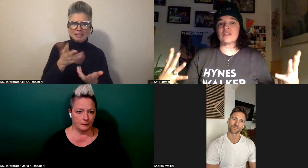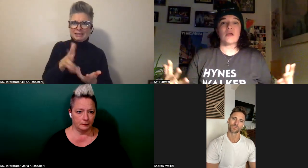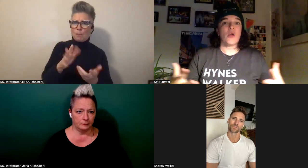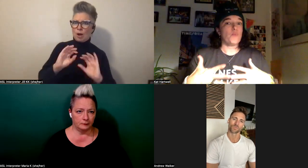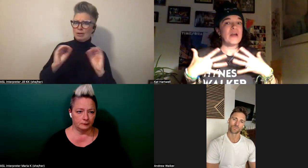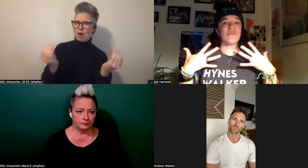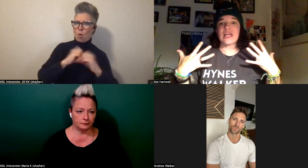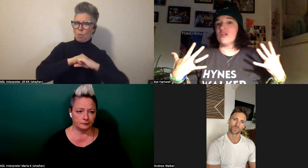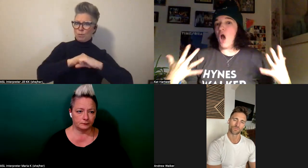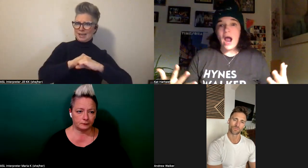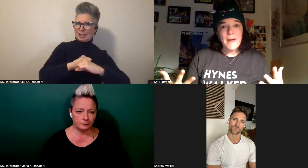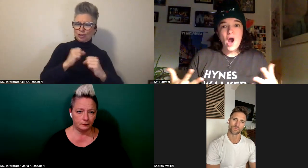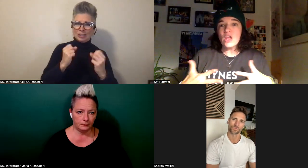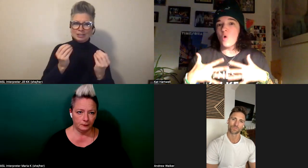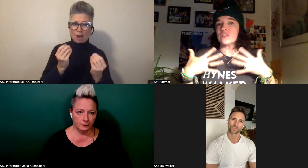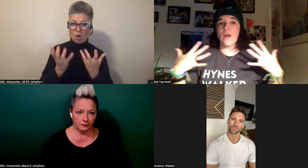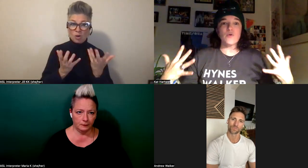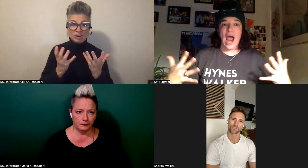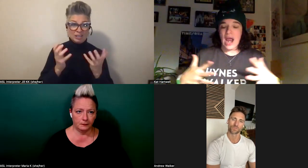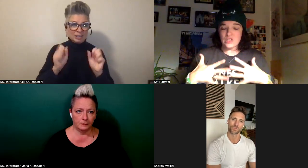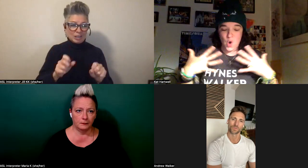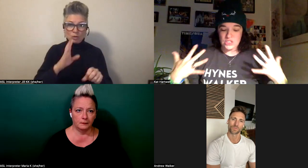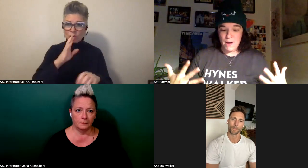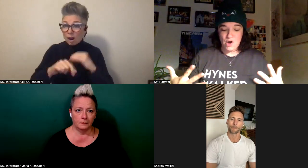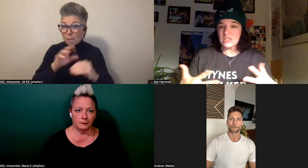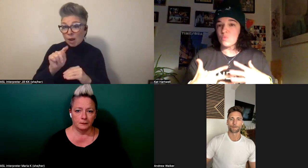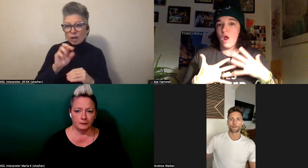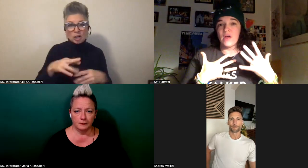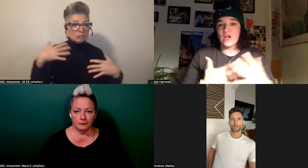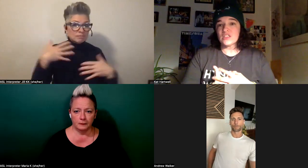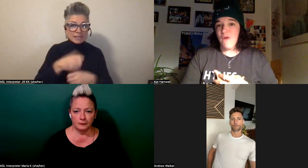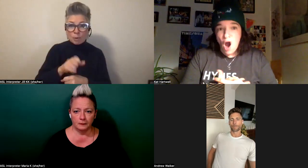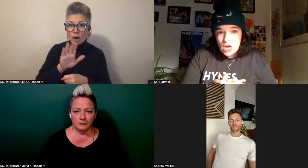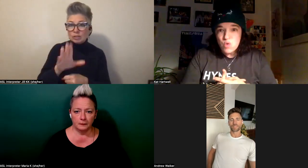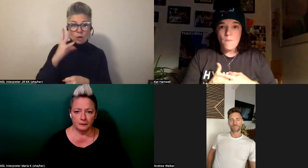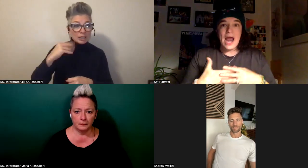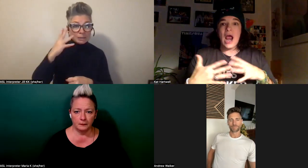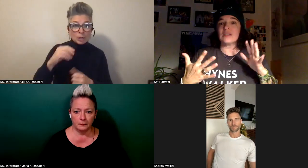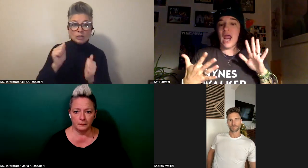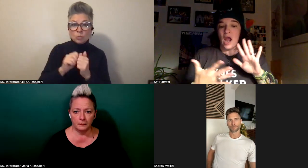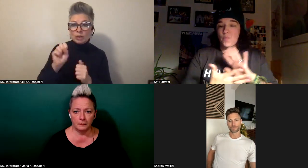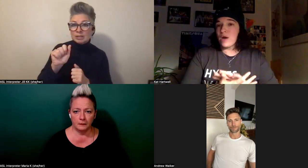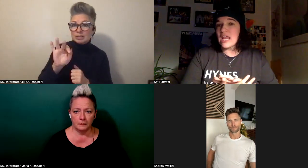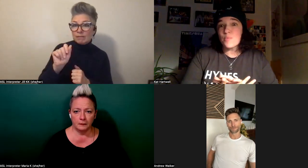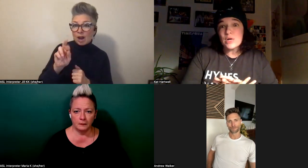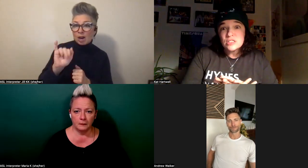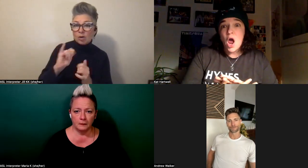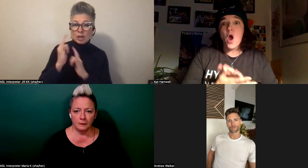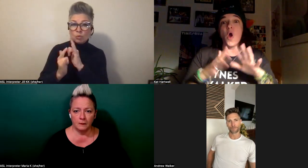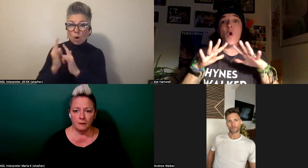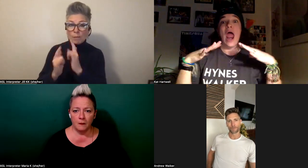like we talk about it or summarize your experience with the body romance and